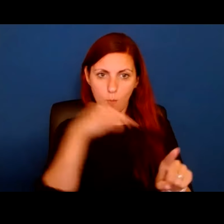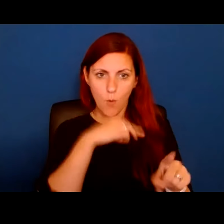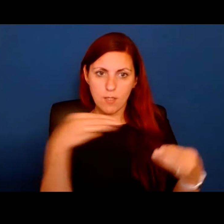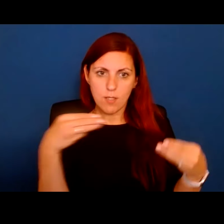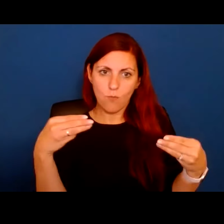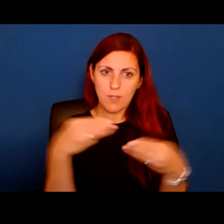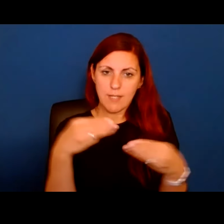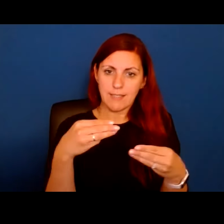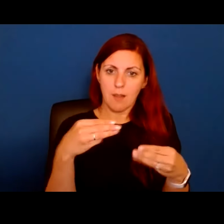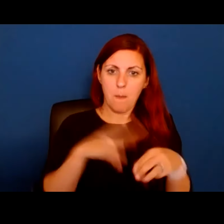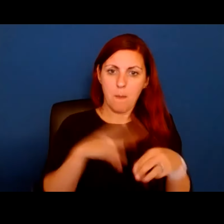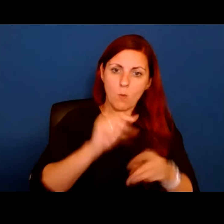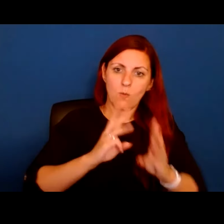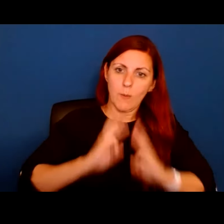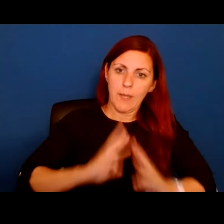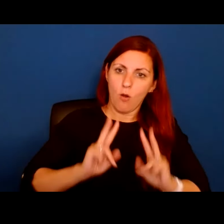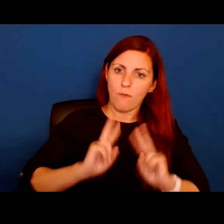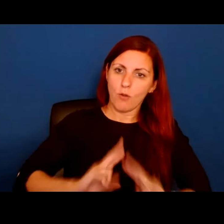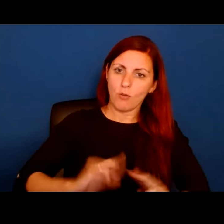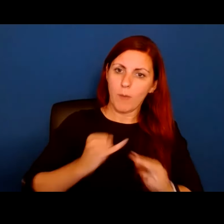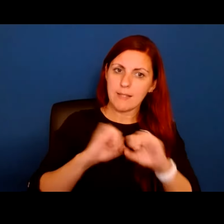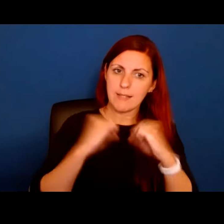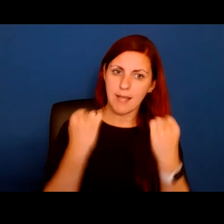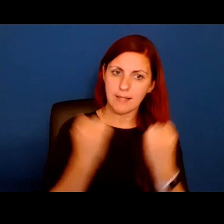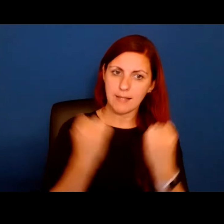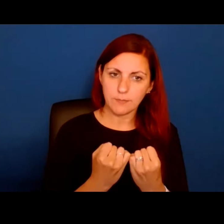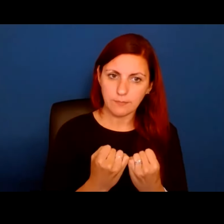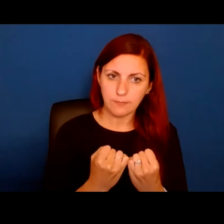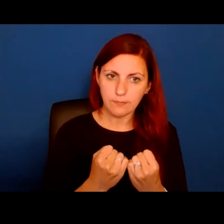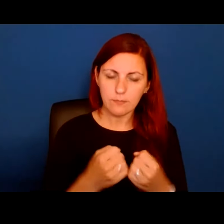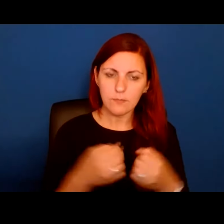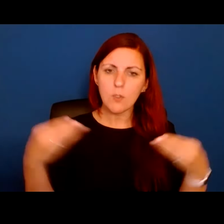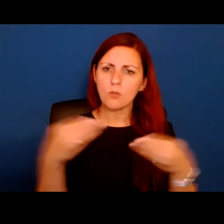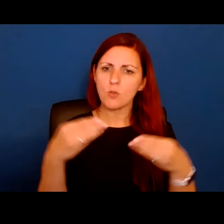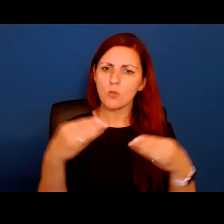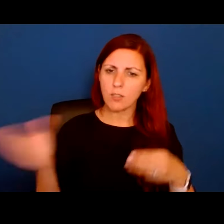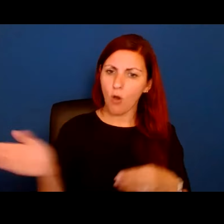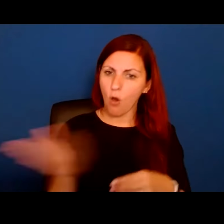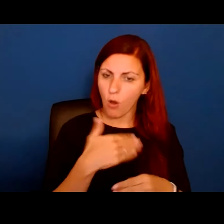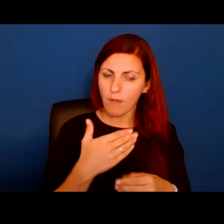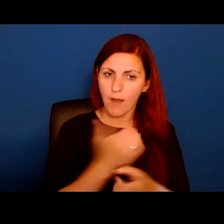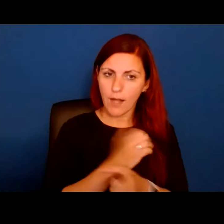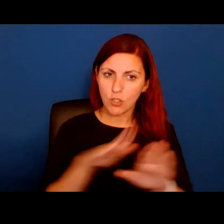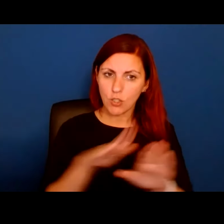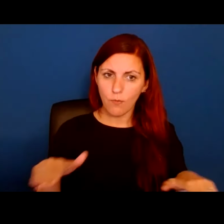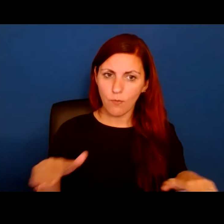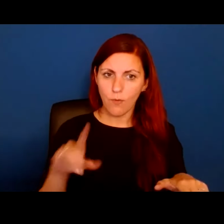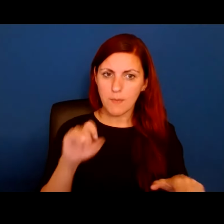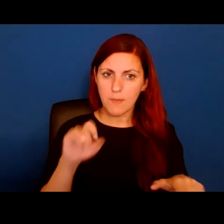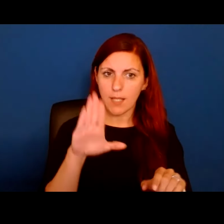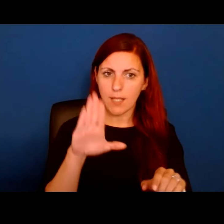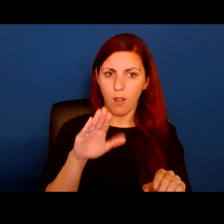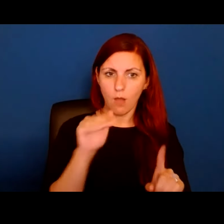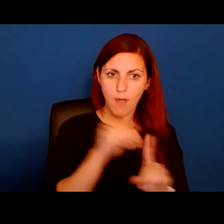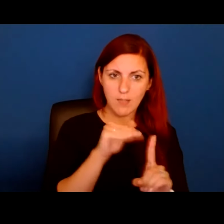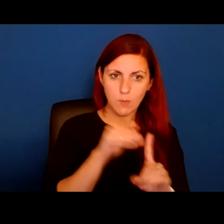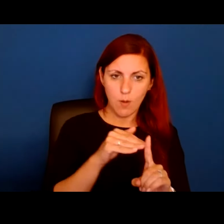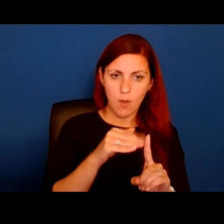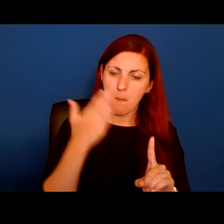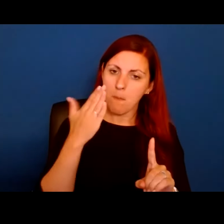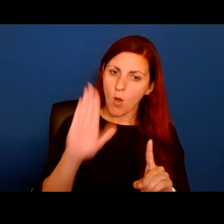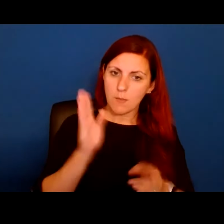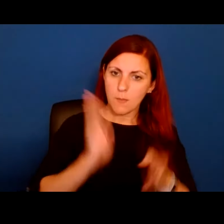society. To protect all of our children from sexual harassment and assault, those things need to be modelled at home, within our